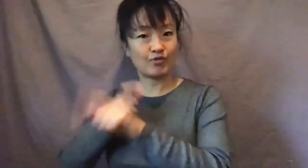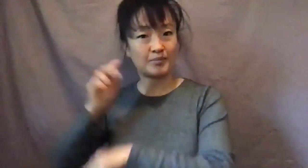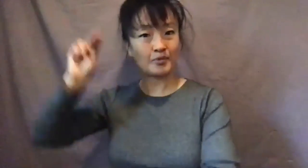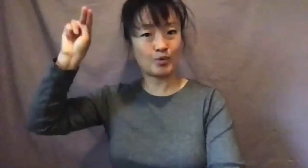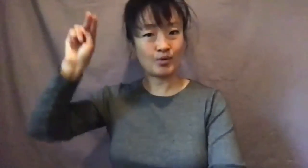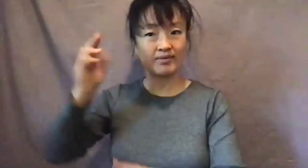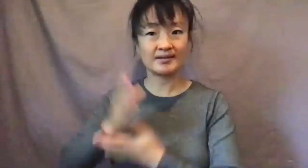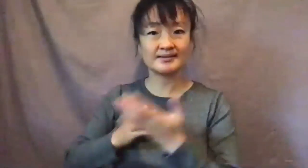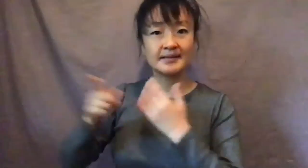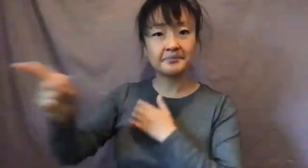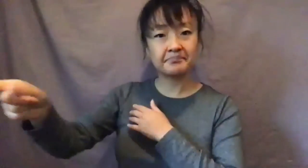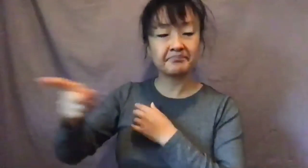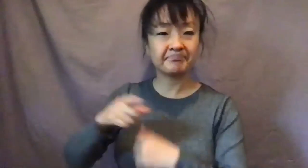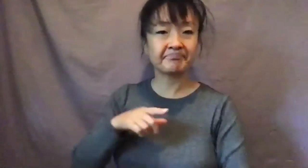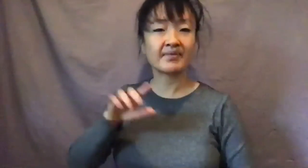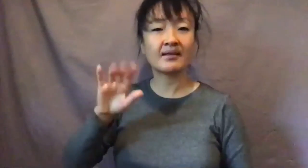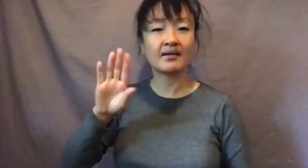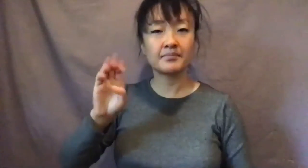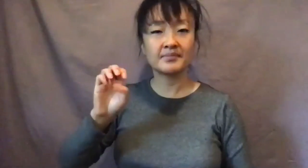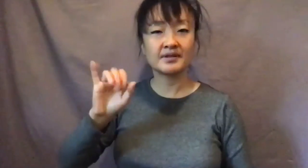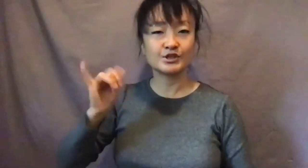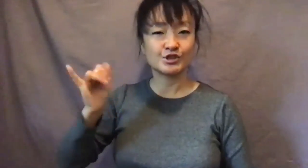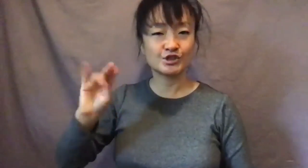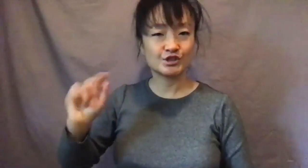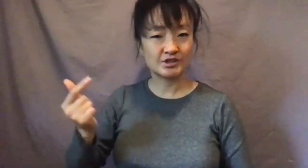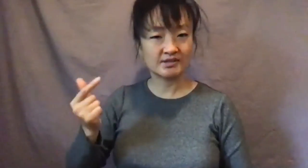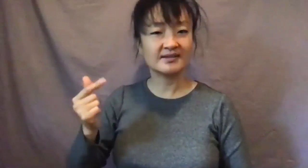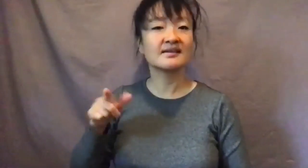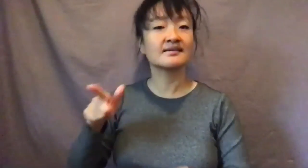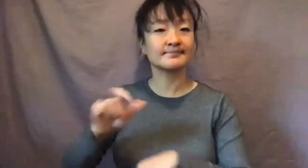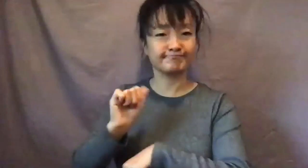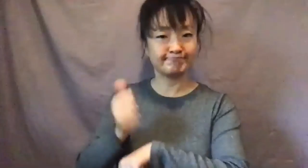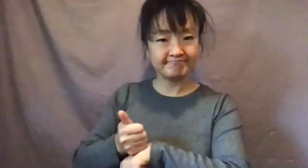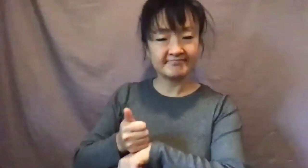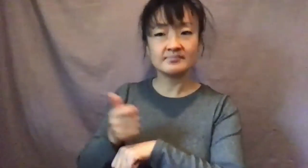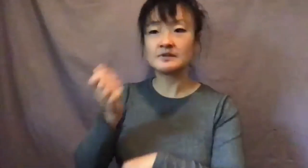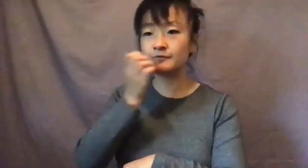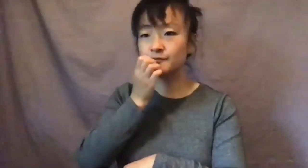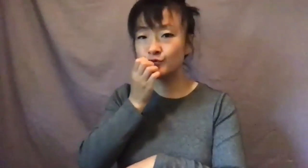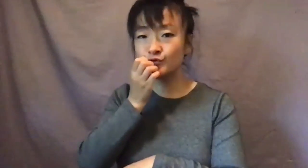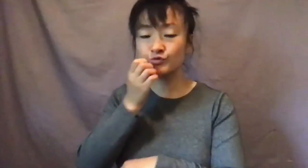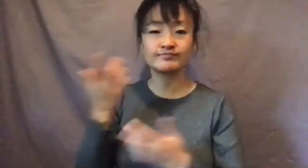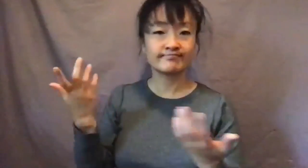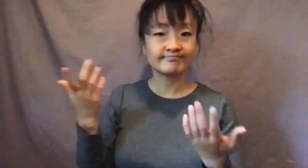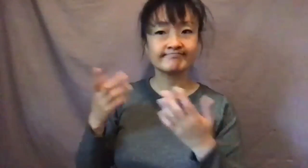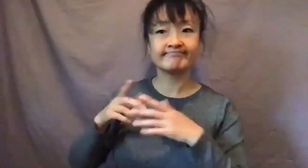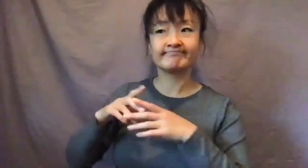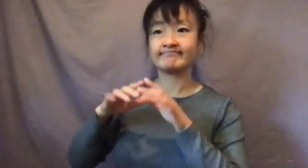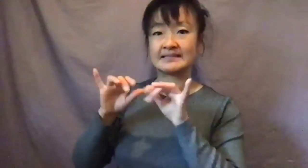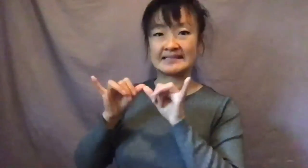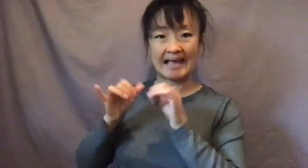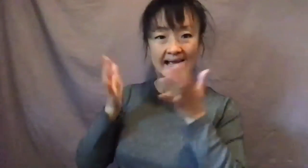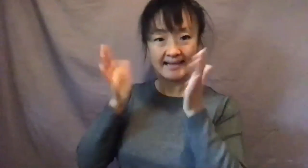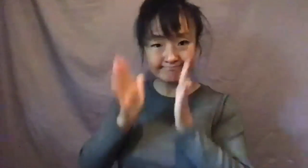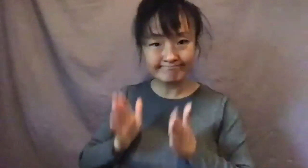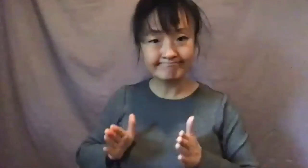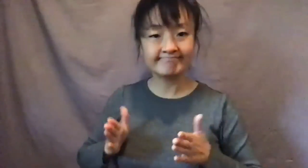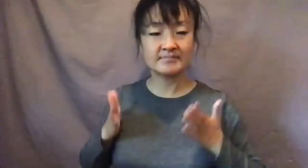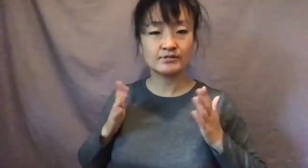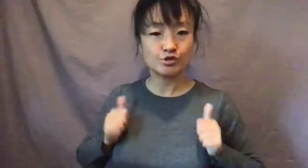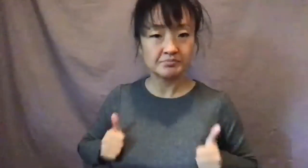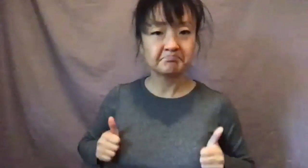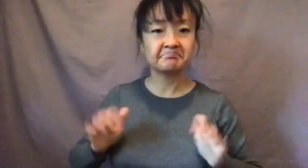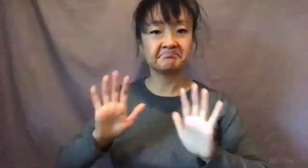of Beijing based, and the season and the food that's available, the size that people are, you know, the things that ail them